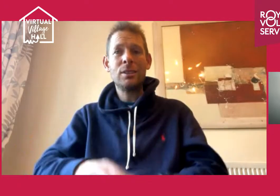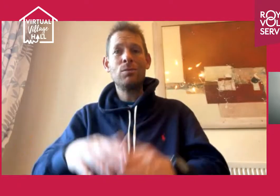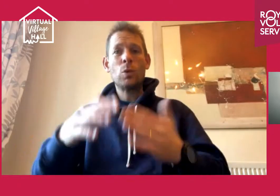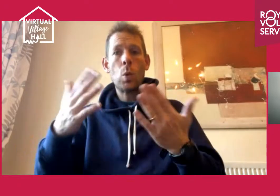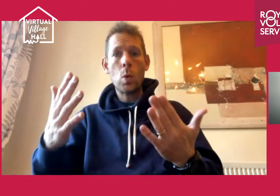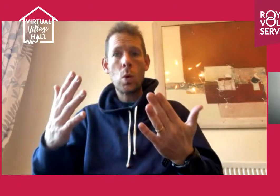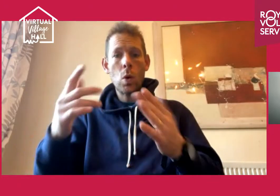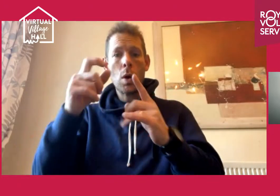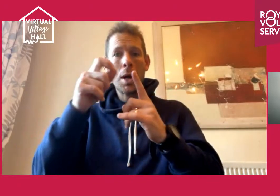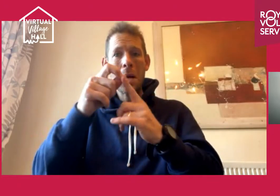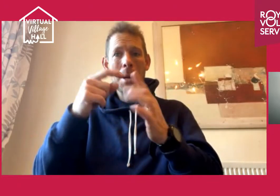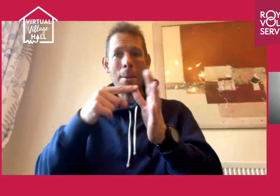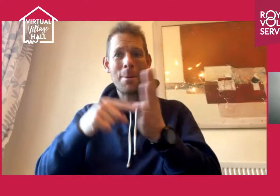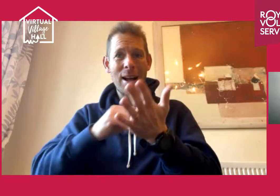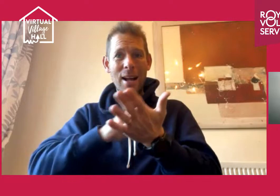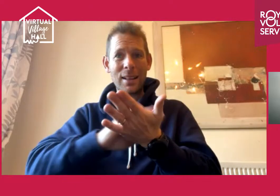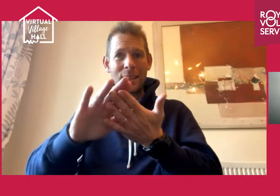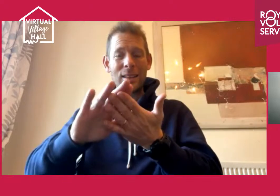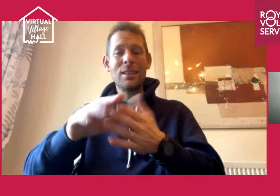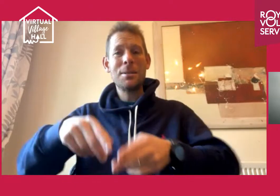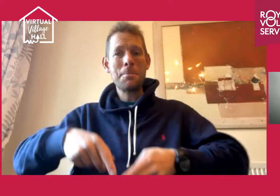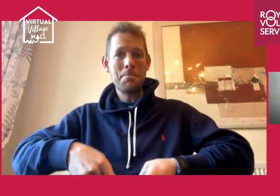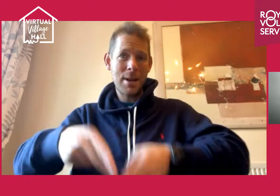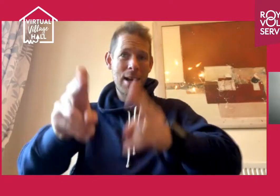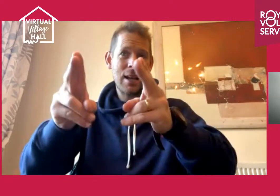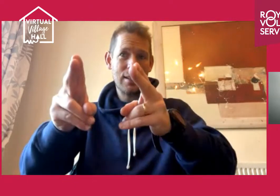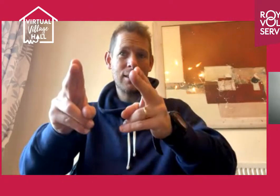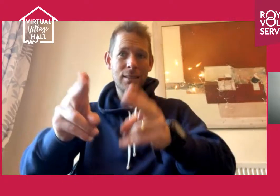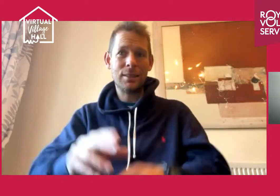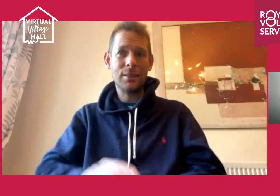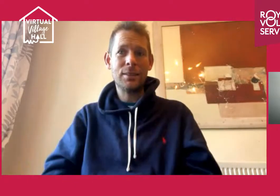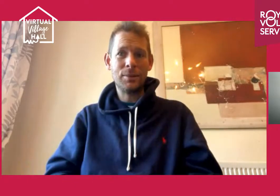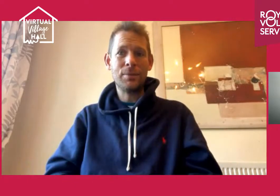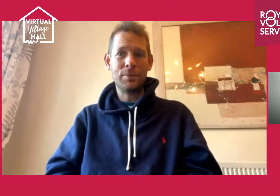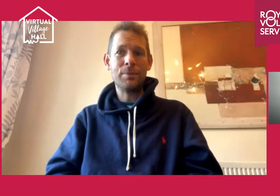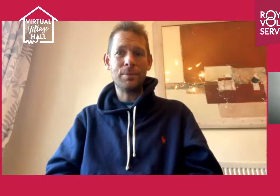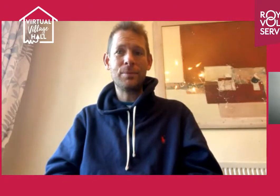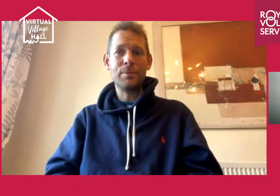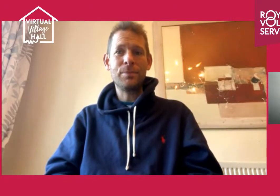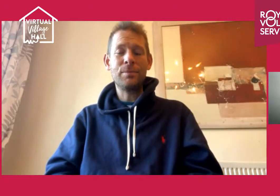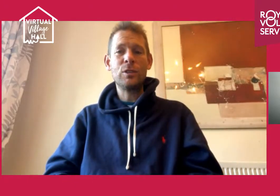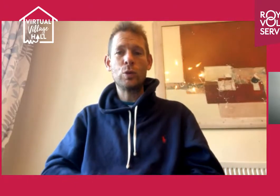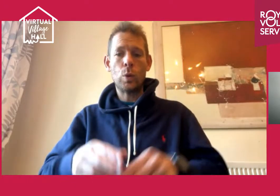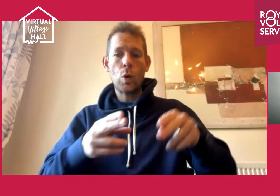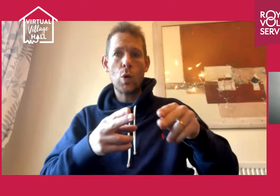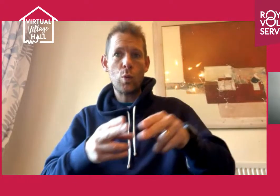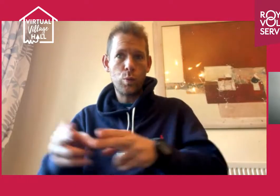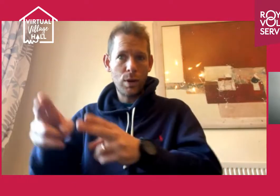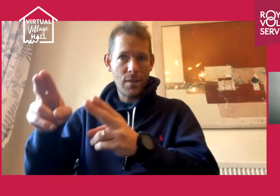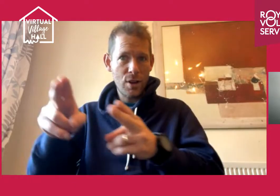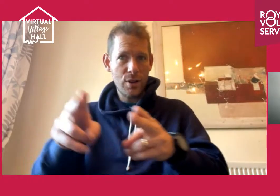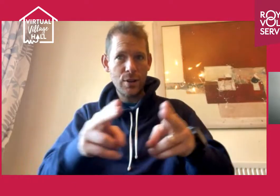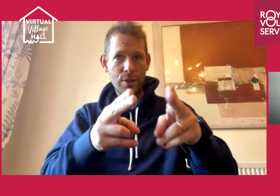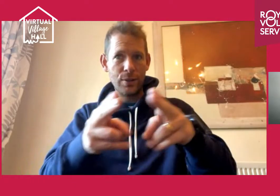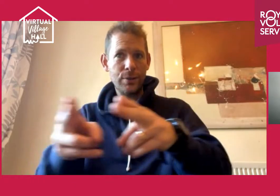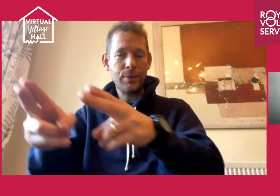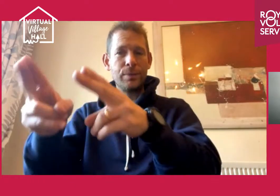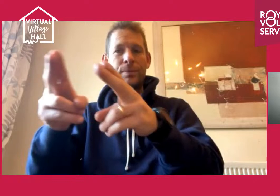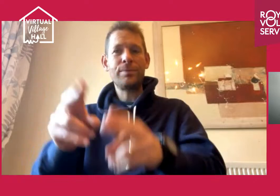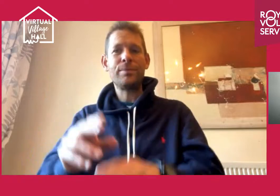road and street like this. Or indeed path. So road, path and street are all signed like this. And river is different because